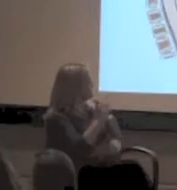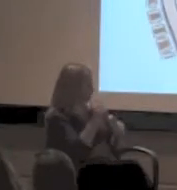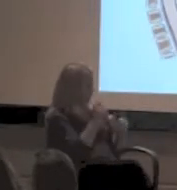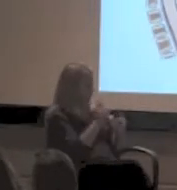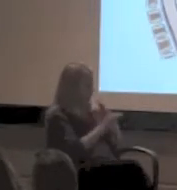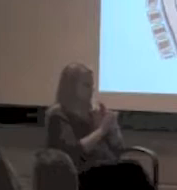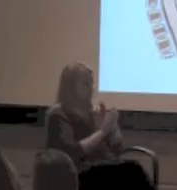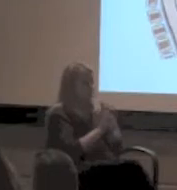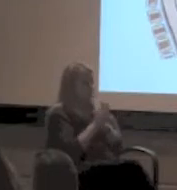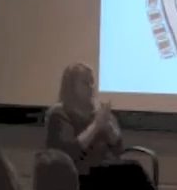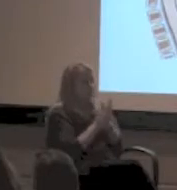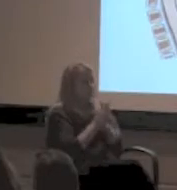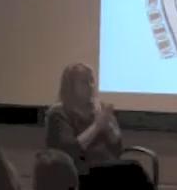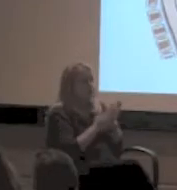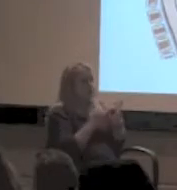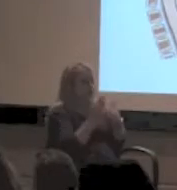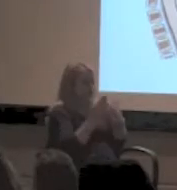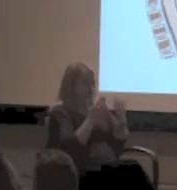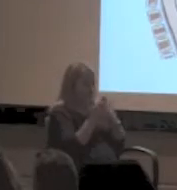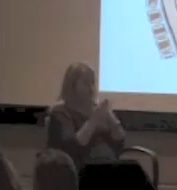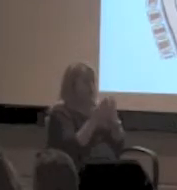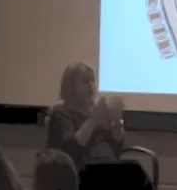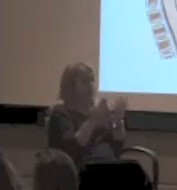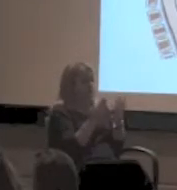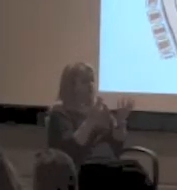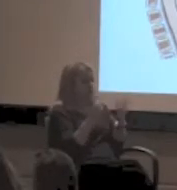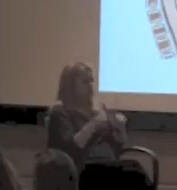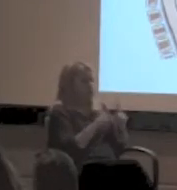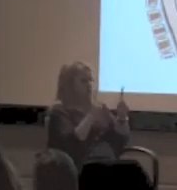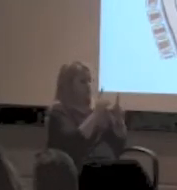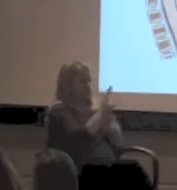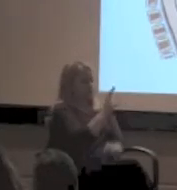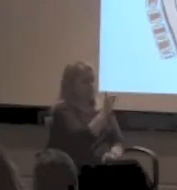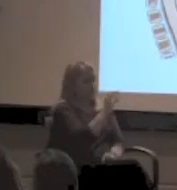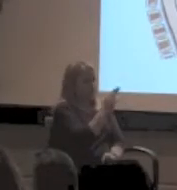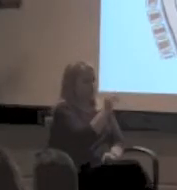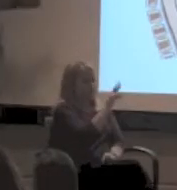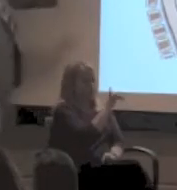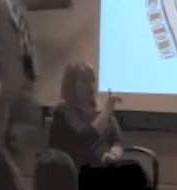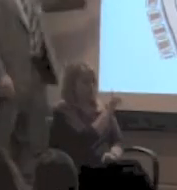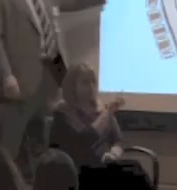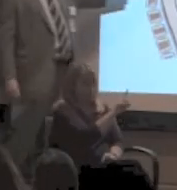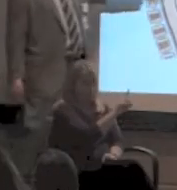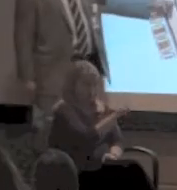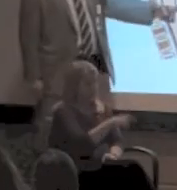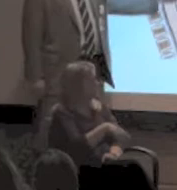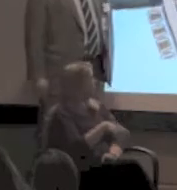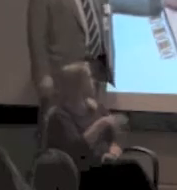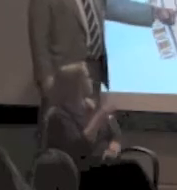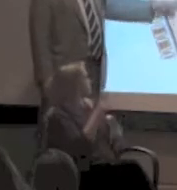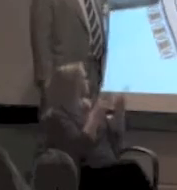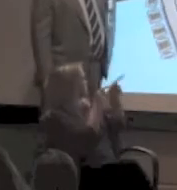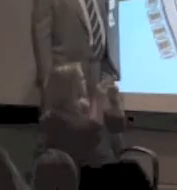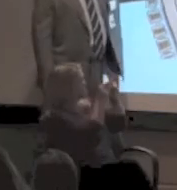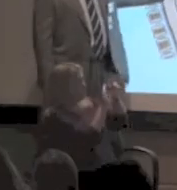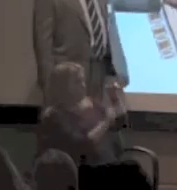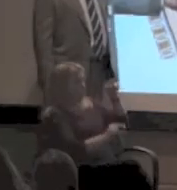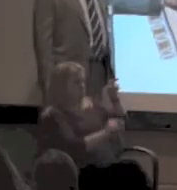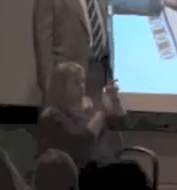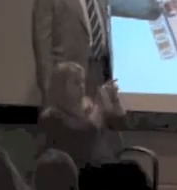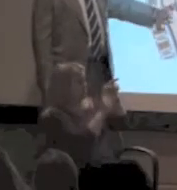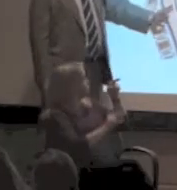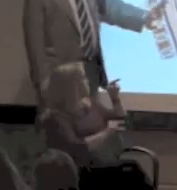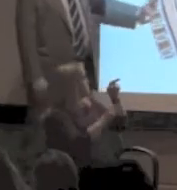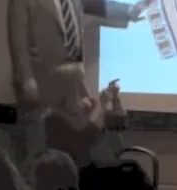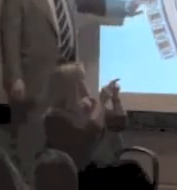Okay. So basically, what's different in Chiari I, just the cerebellar tonsils squeeze